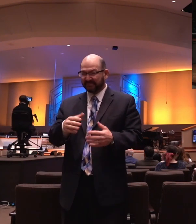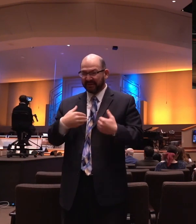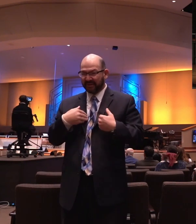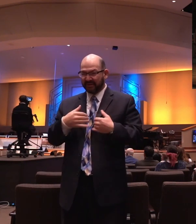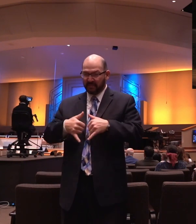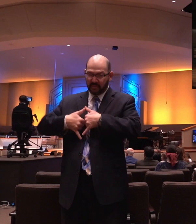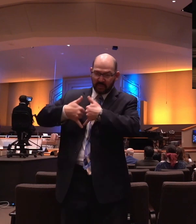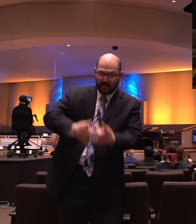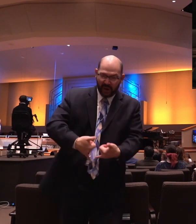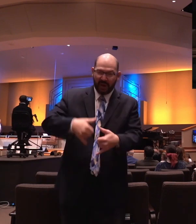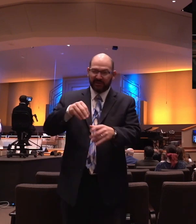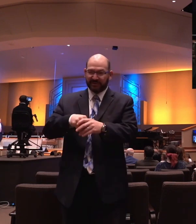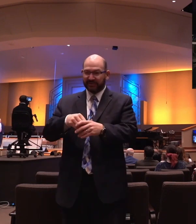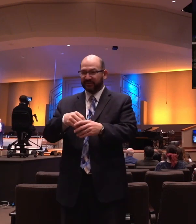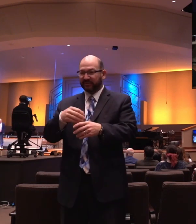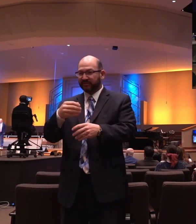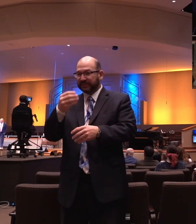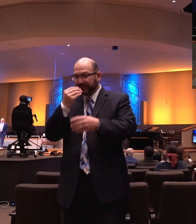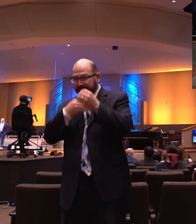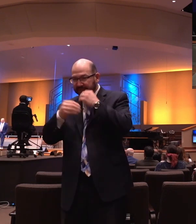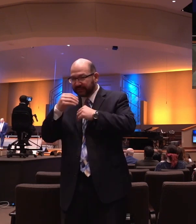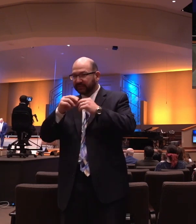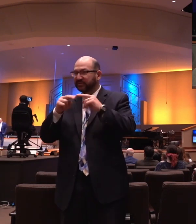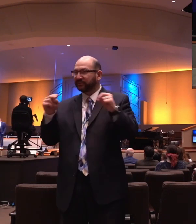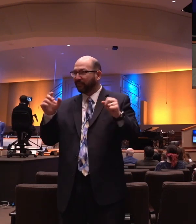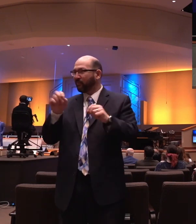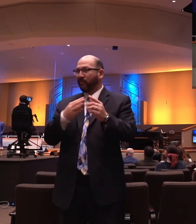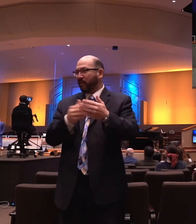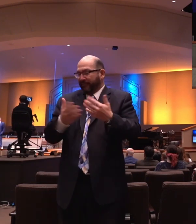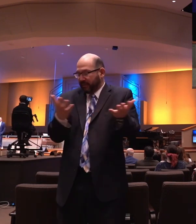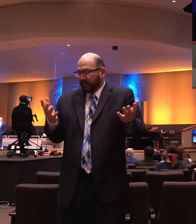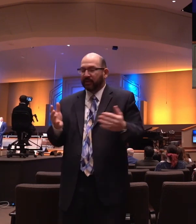And so he says, all right, I need to get your information.